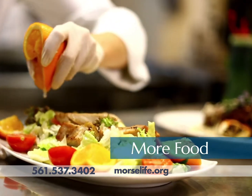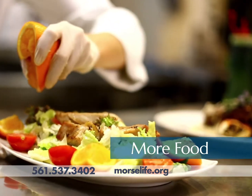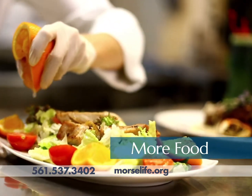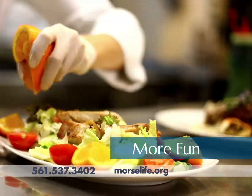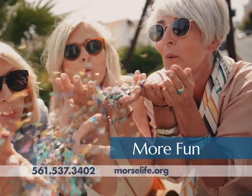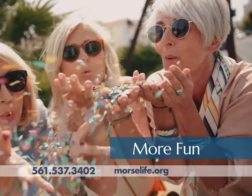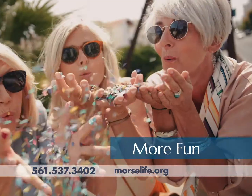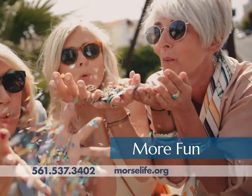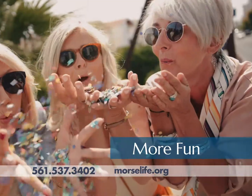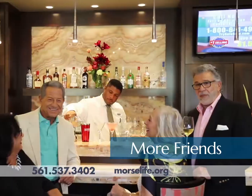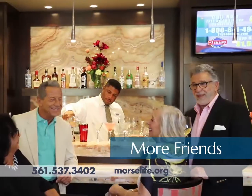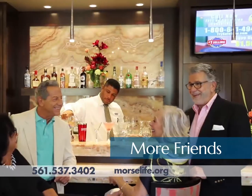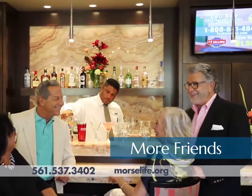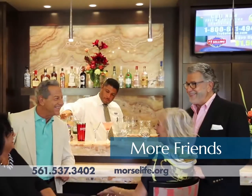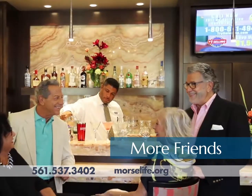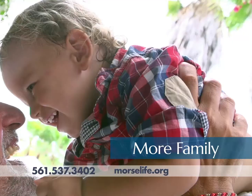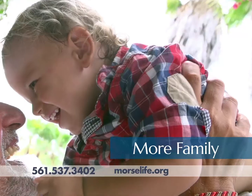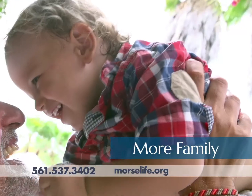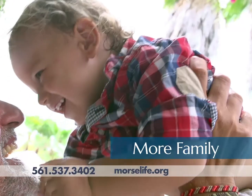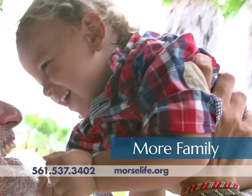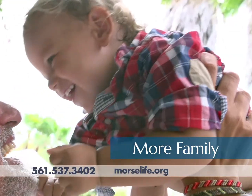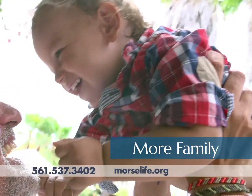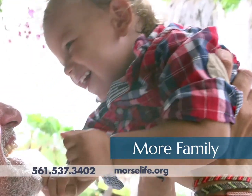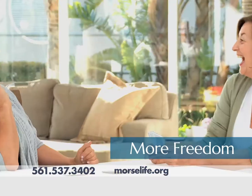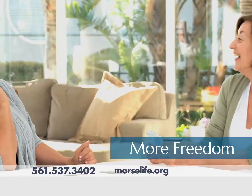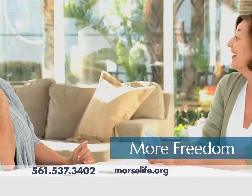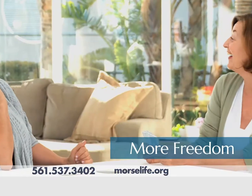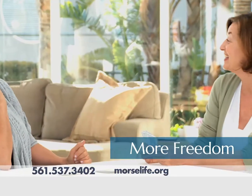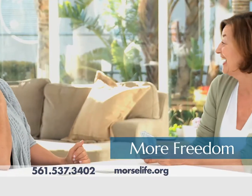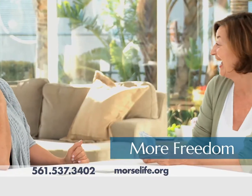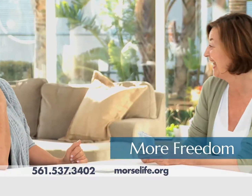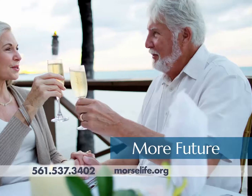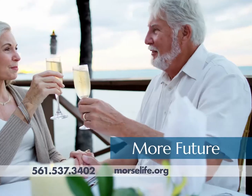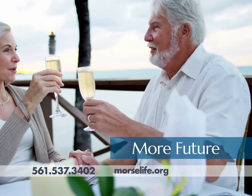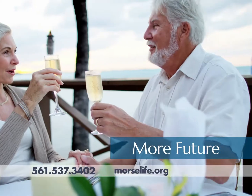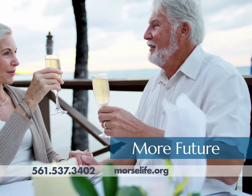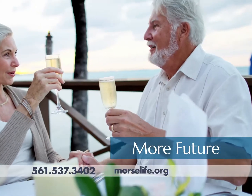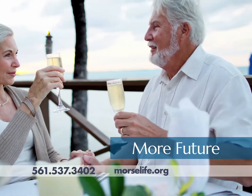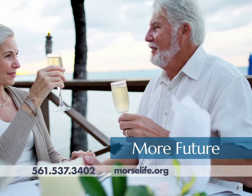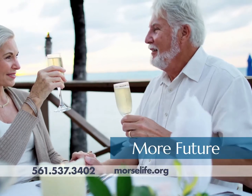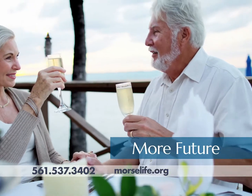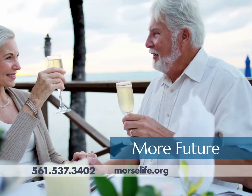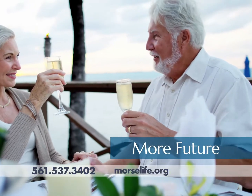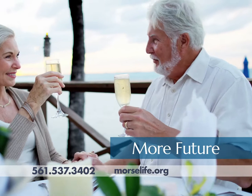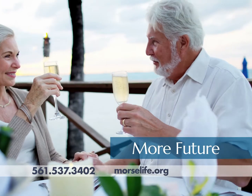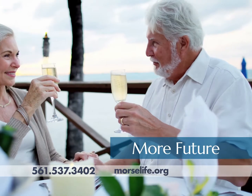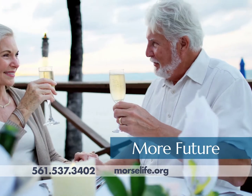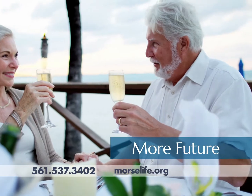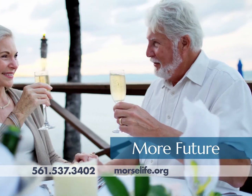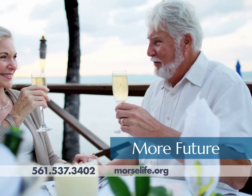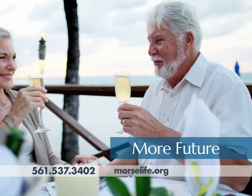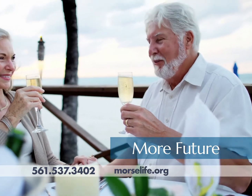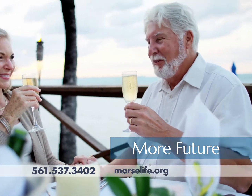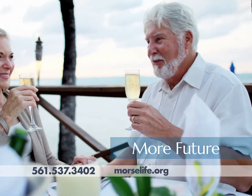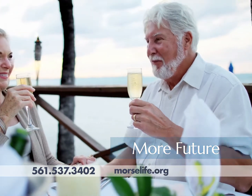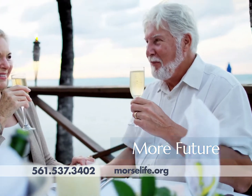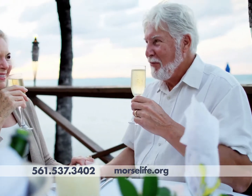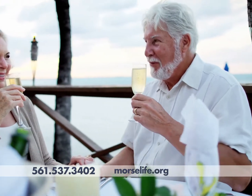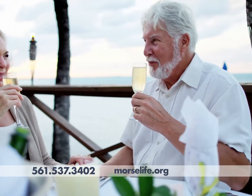more fun, more friends, more family, more freedom, more future. Morse Life is more life. Live it at the